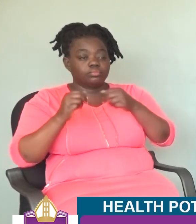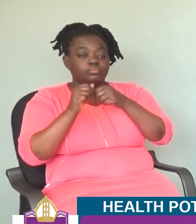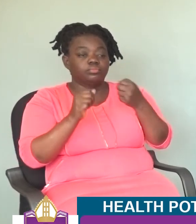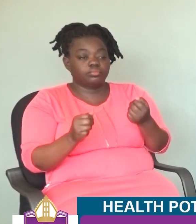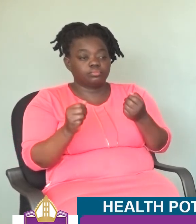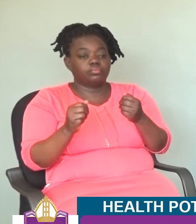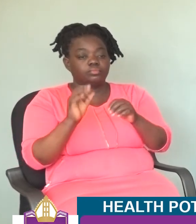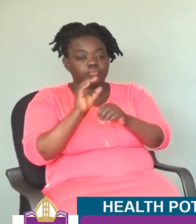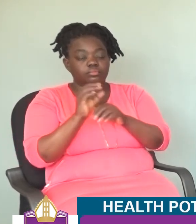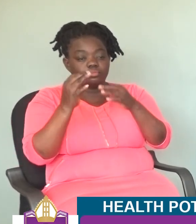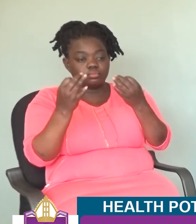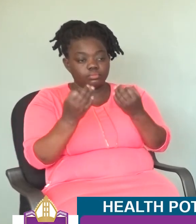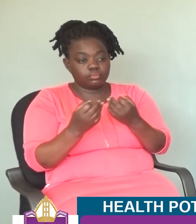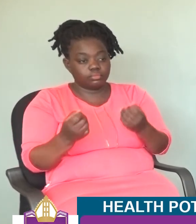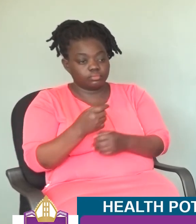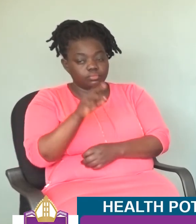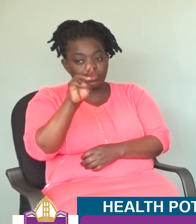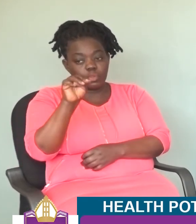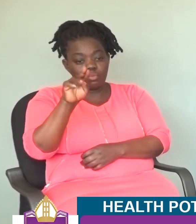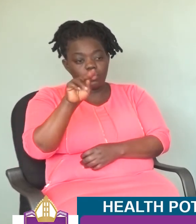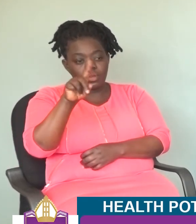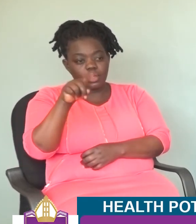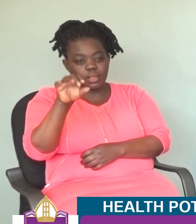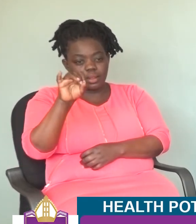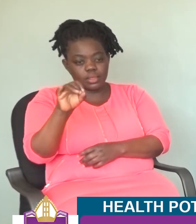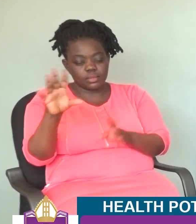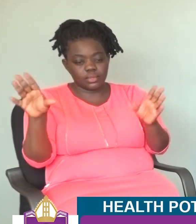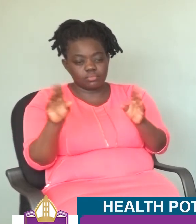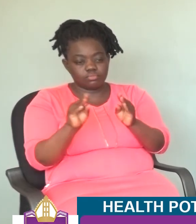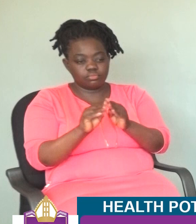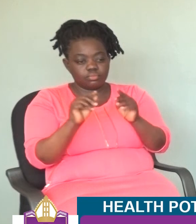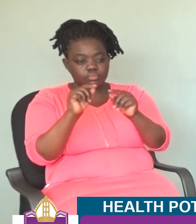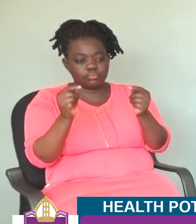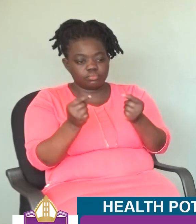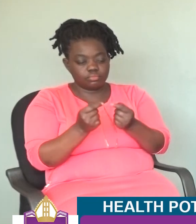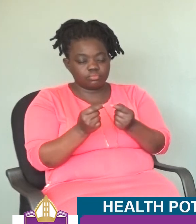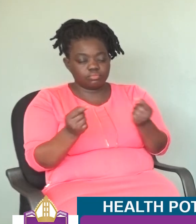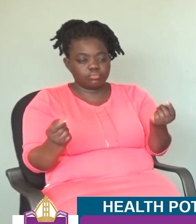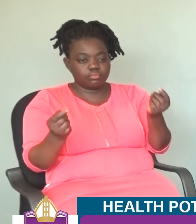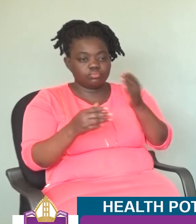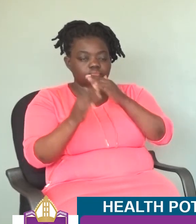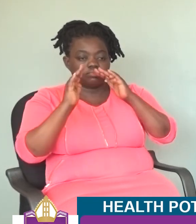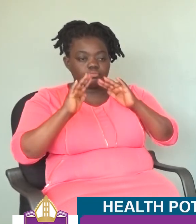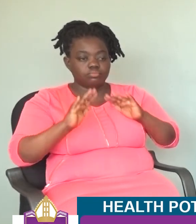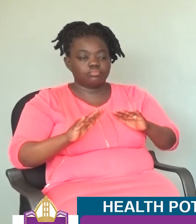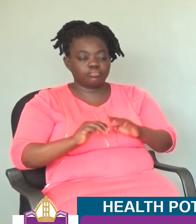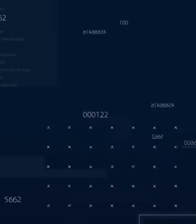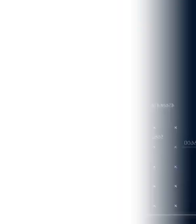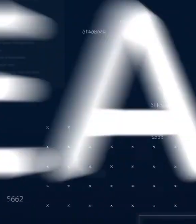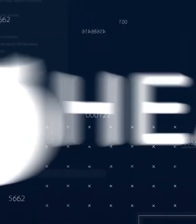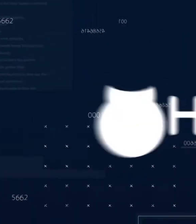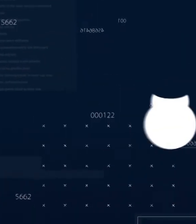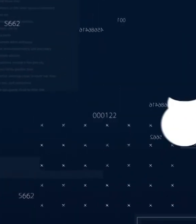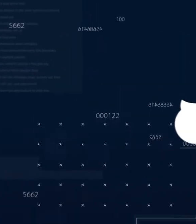Edrine Austin Mukalazi is my name. I've worked with Jonah Joel, the producer, and in transmission, there is Bantam. God bless you. We meet again next time.